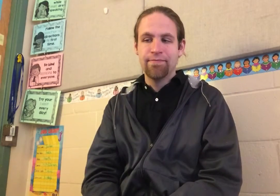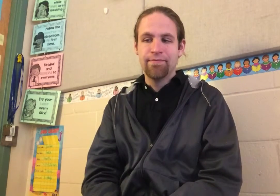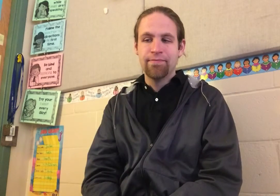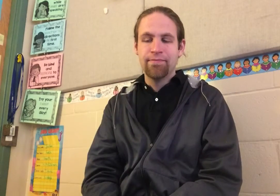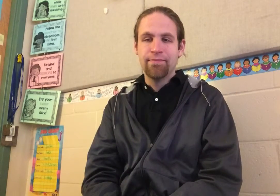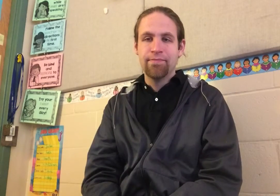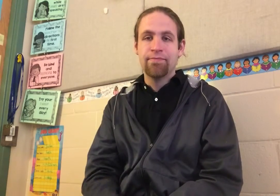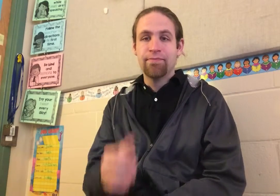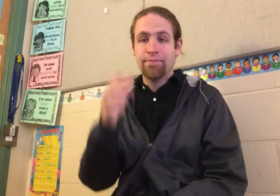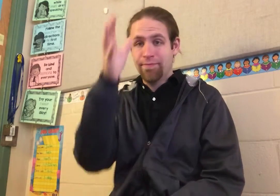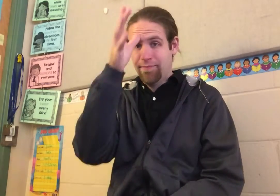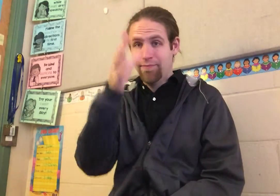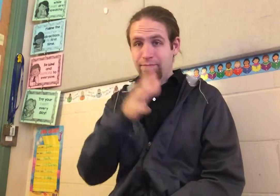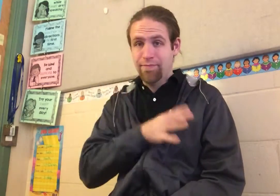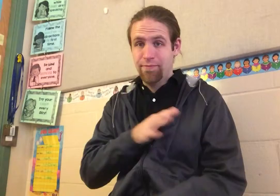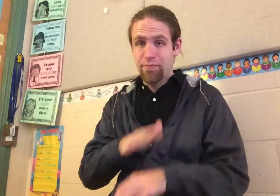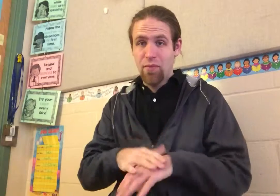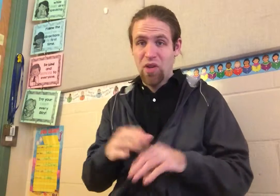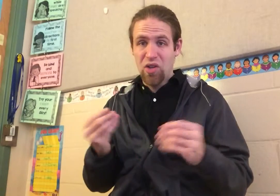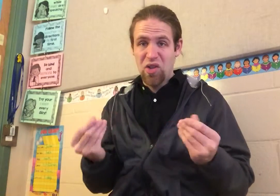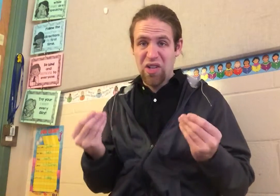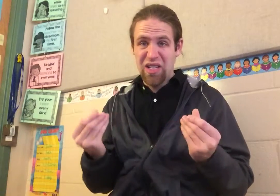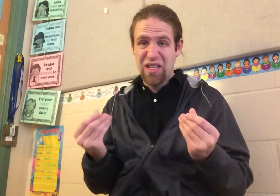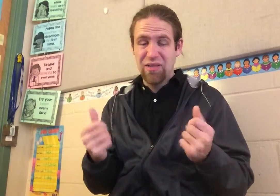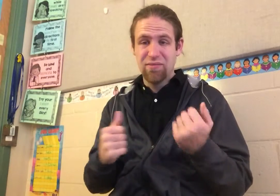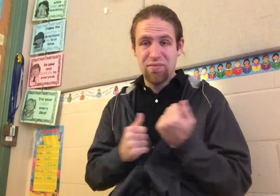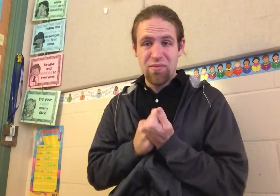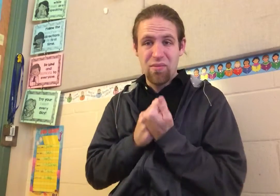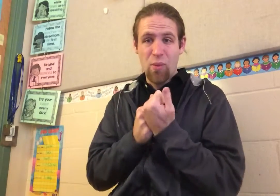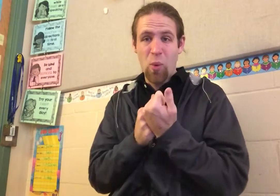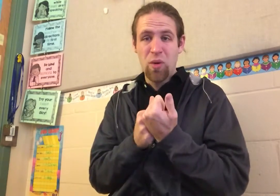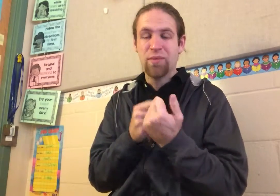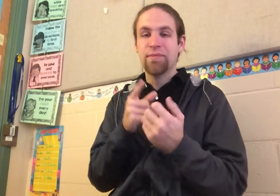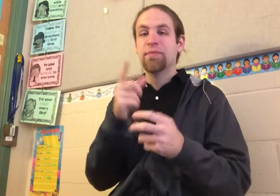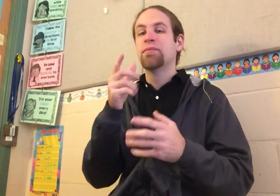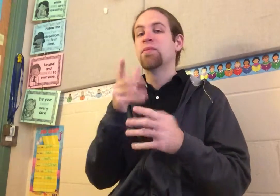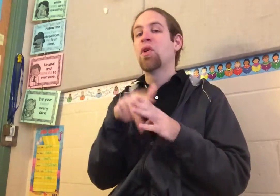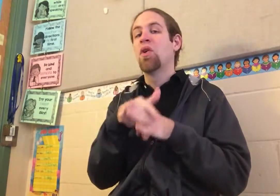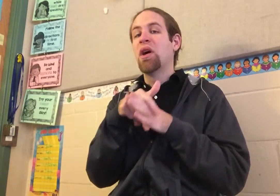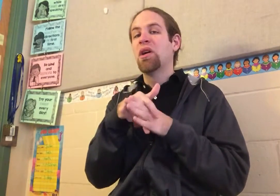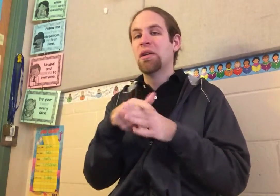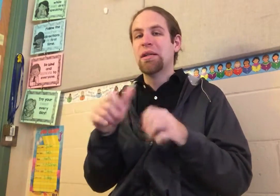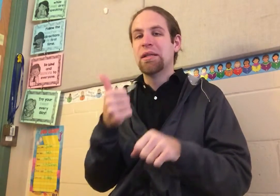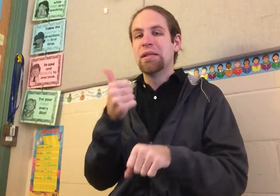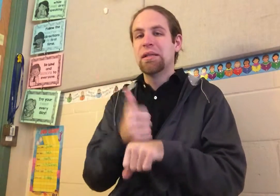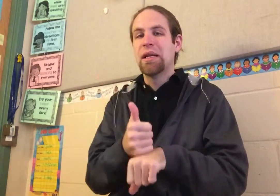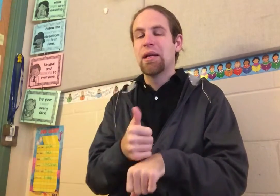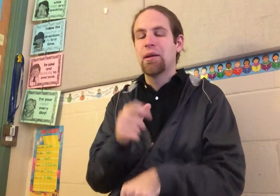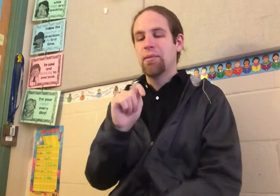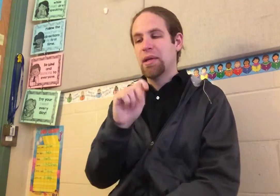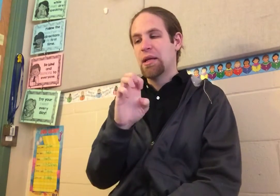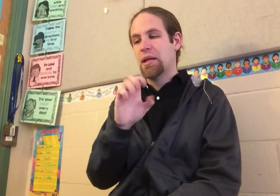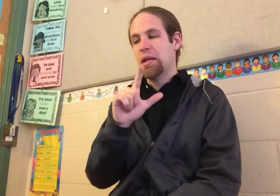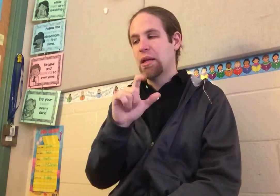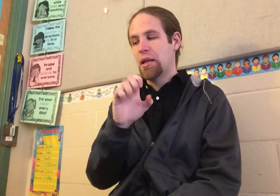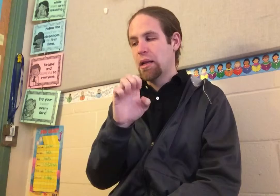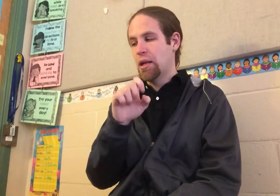The men on the ground and behind the Pony Express rider are setting up telegraph poles. Once the